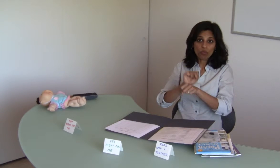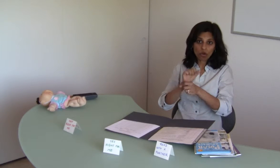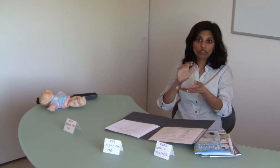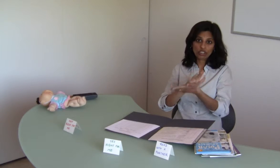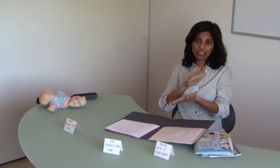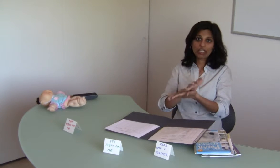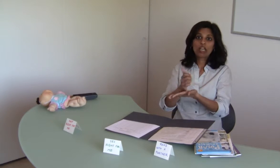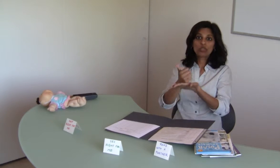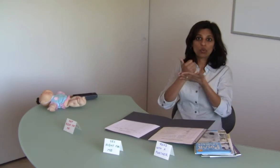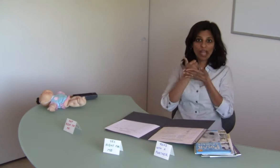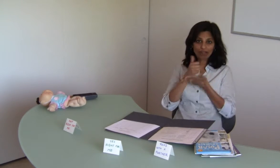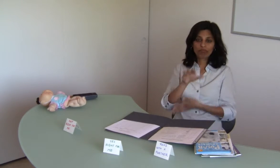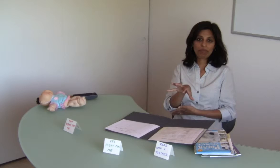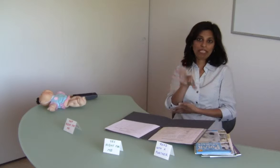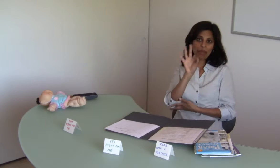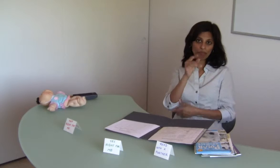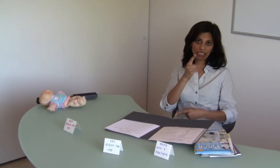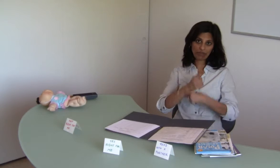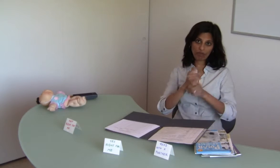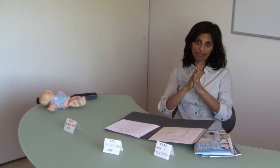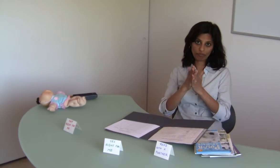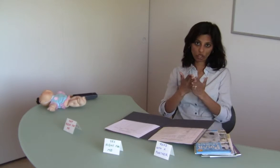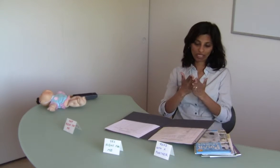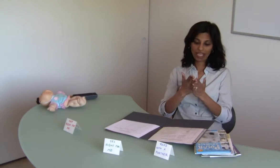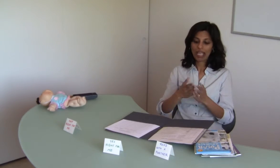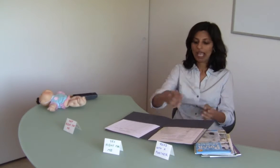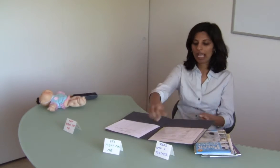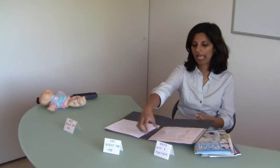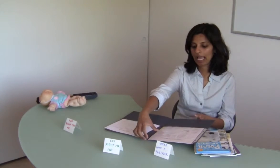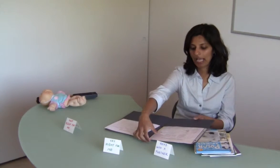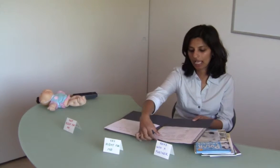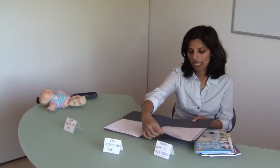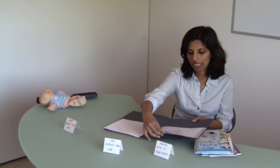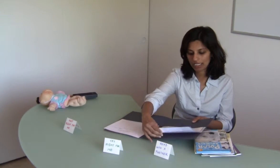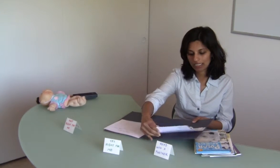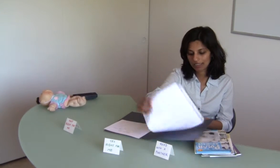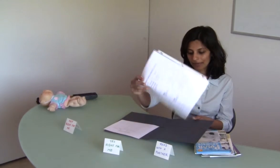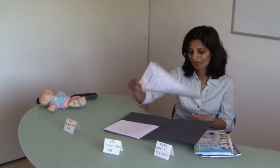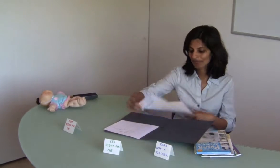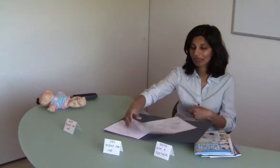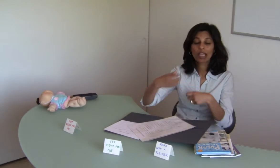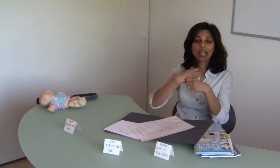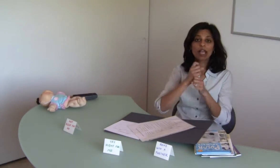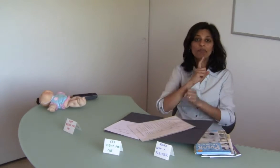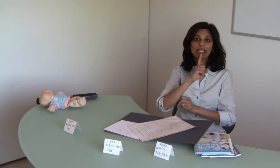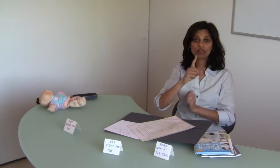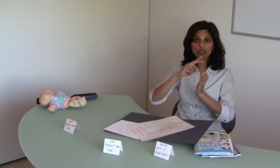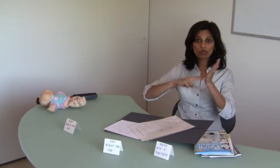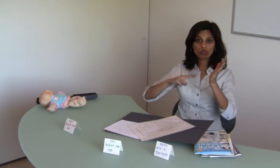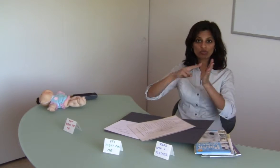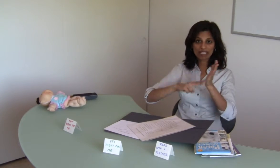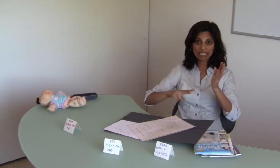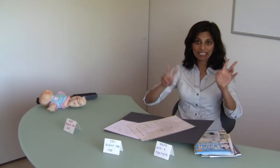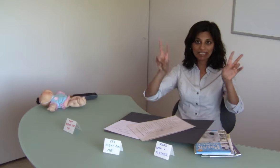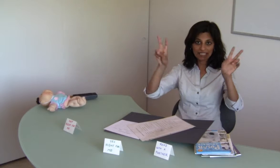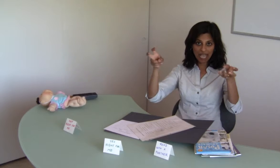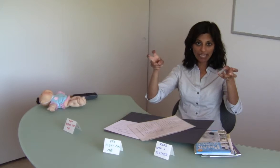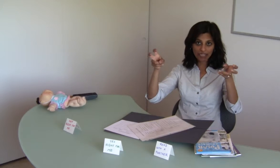the worksheet to help me pick the right book. And make sure you read the